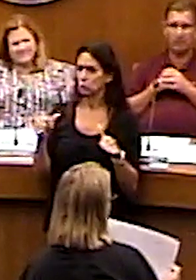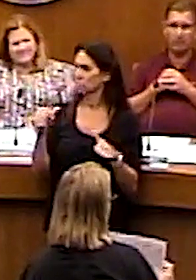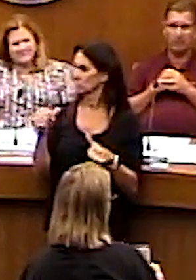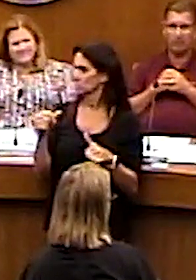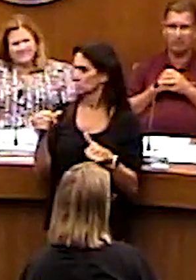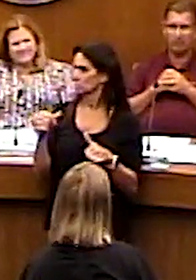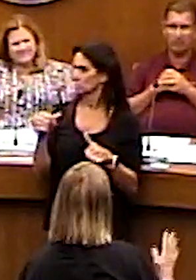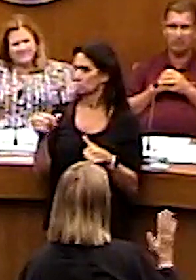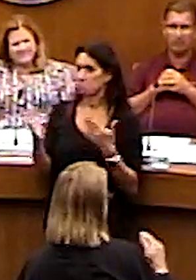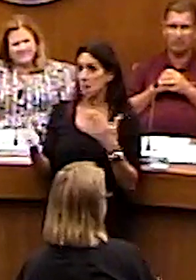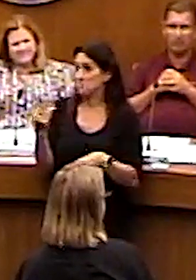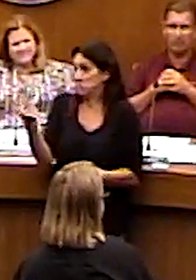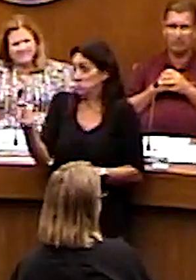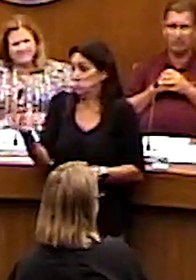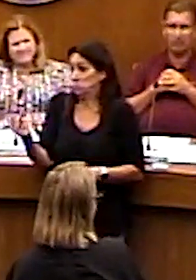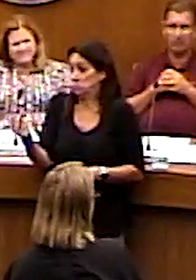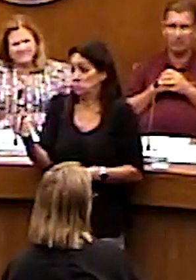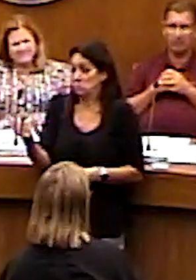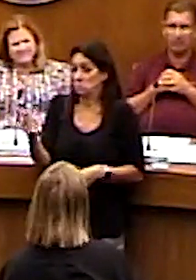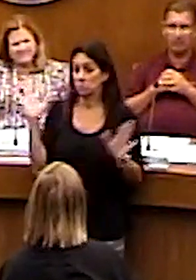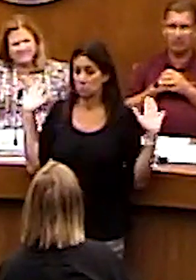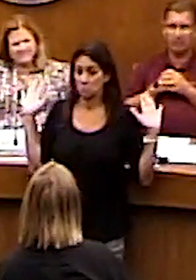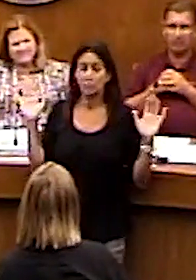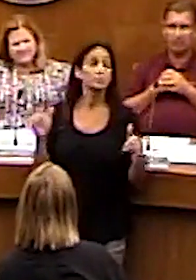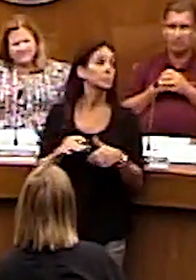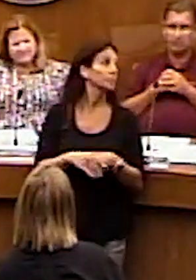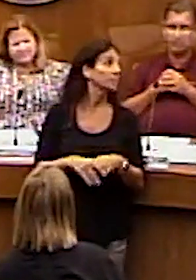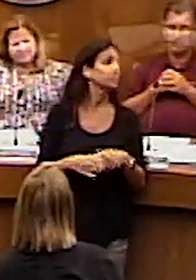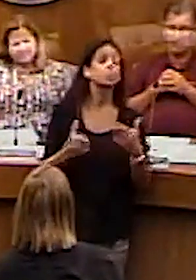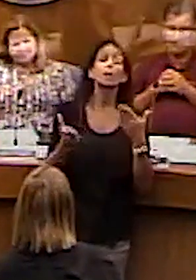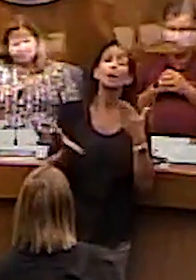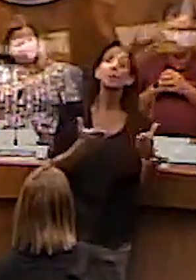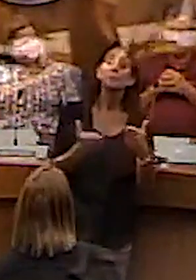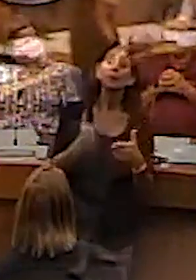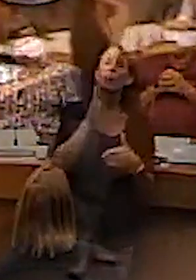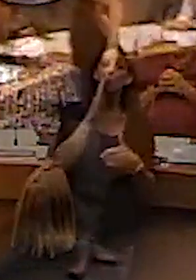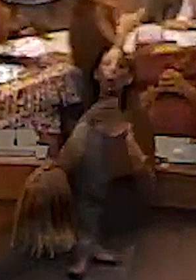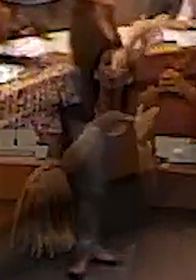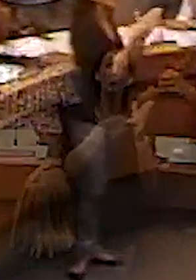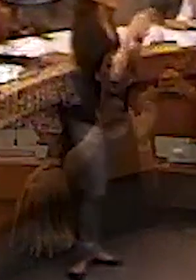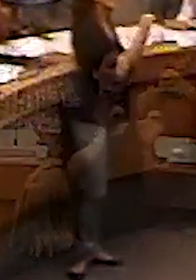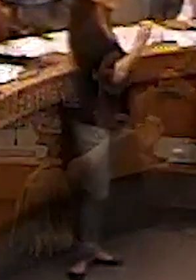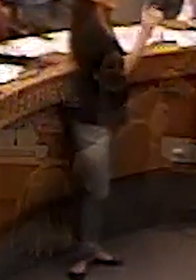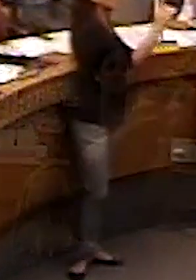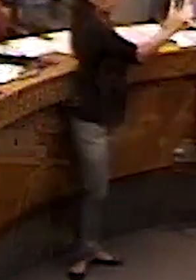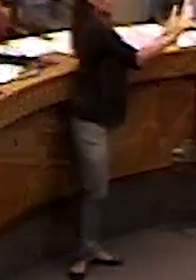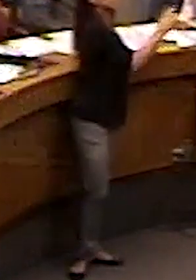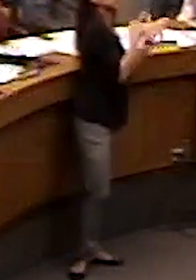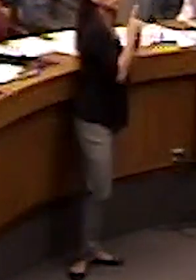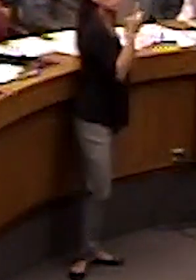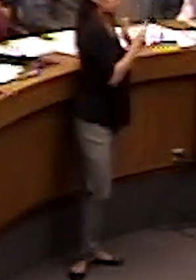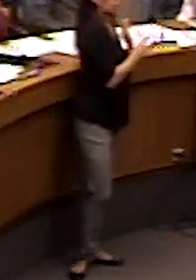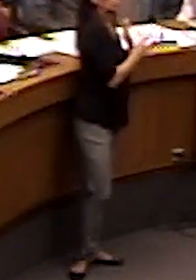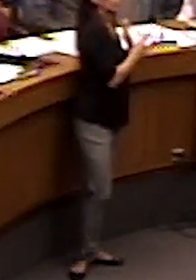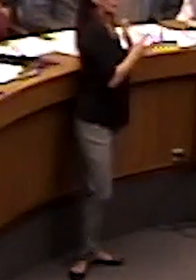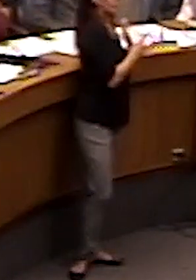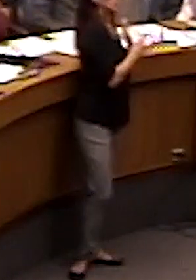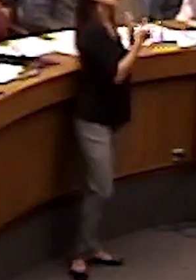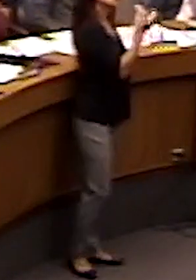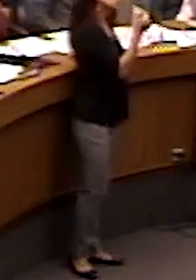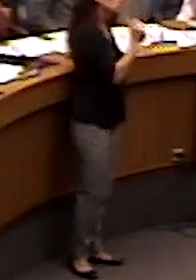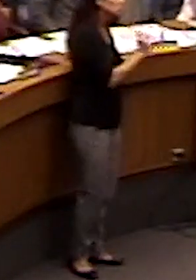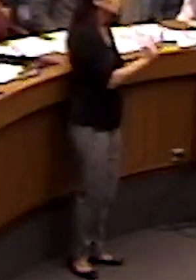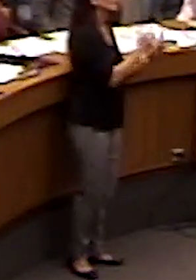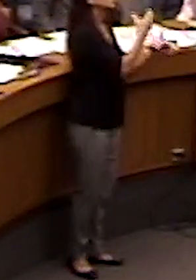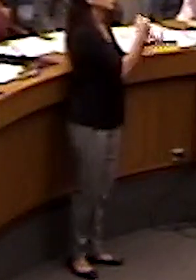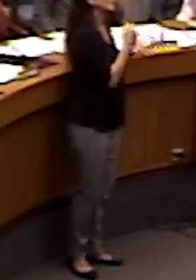two. That's it. Well, maybe it's going to require an education program to try to get